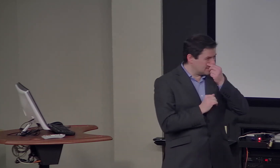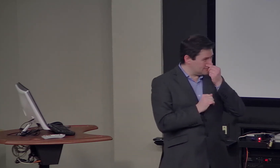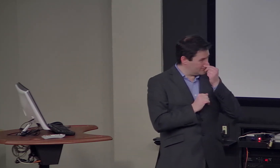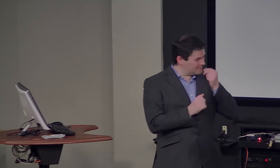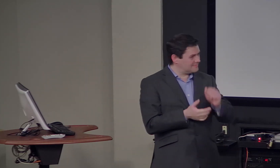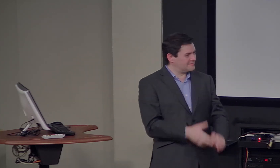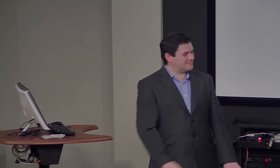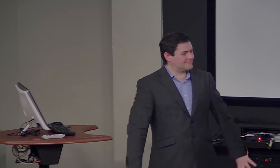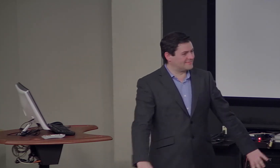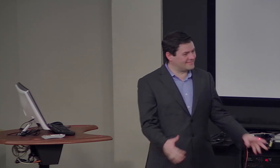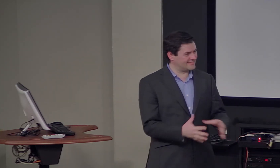Great.